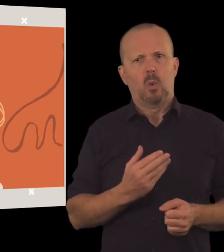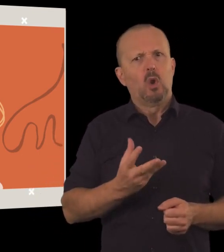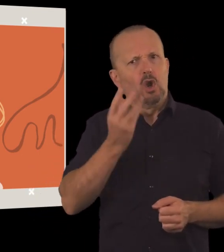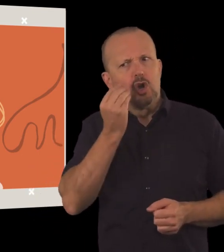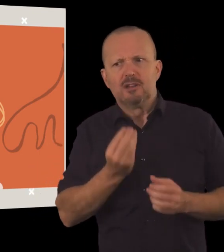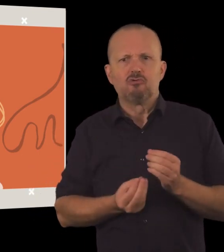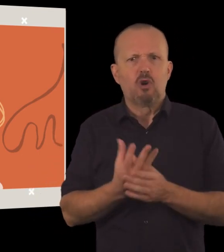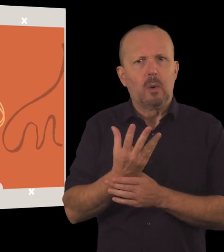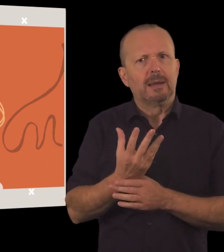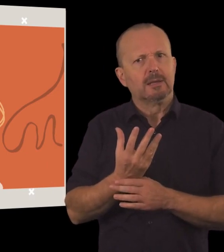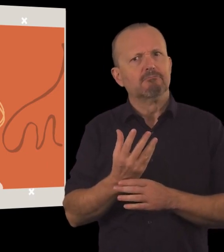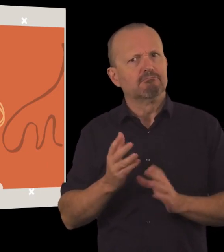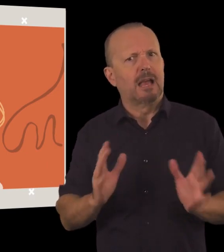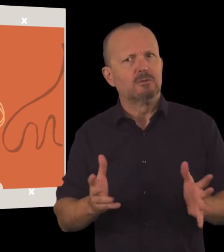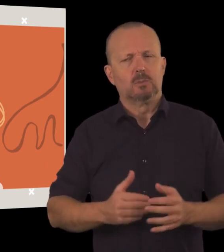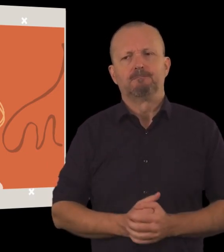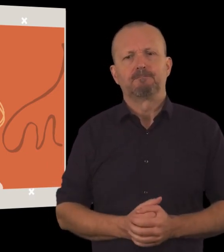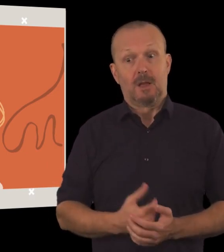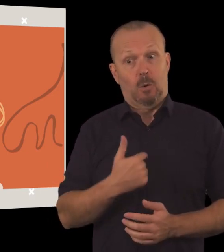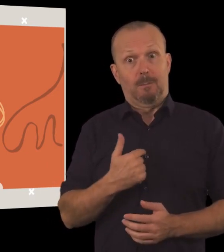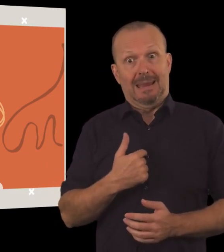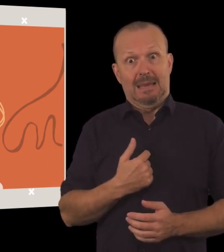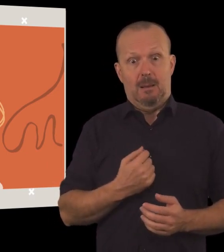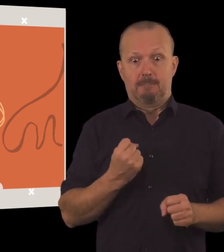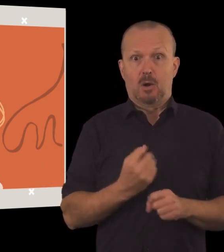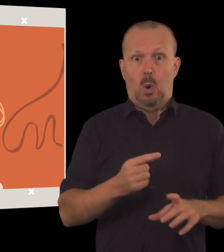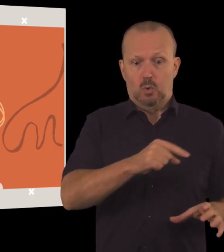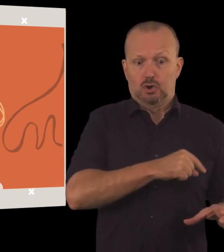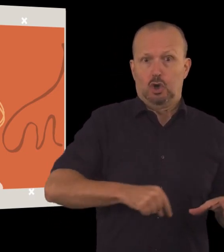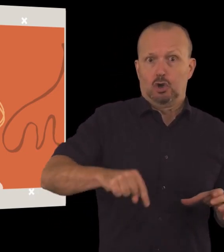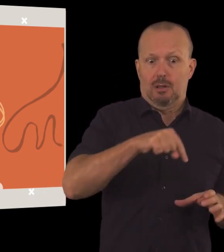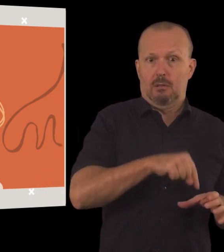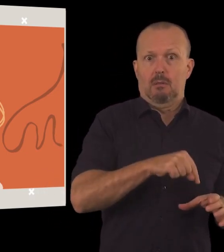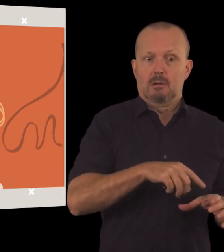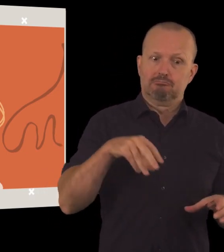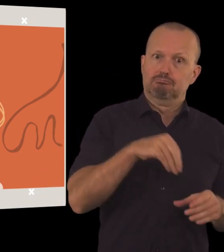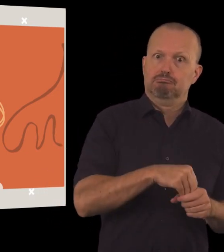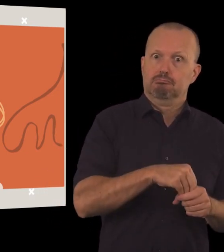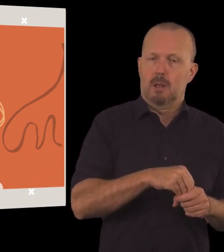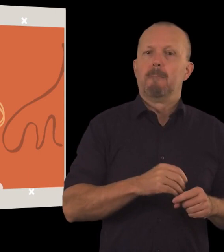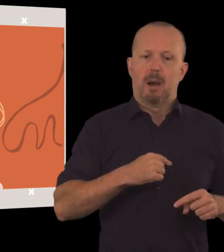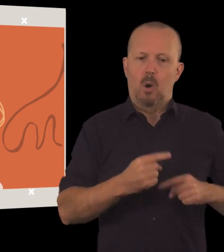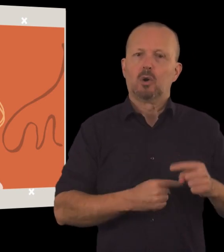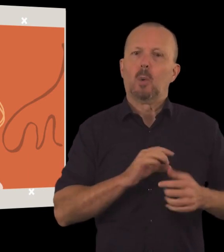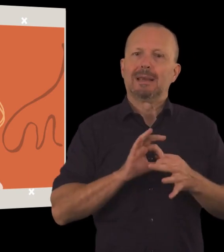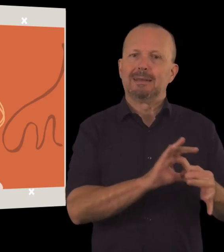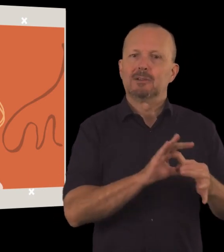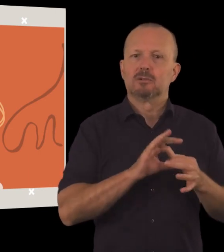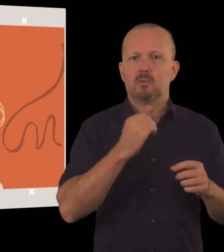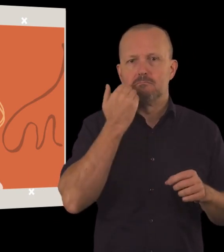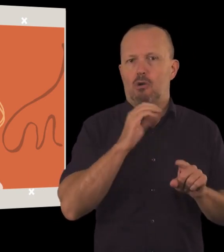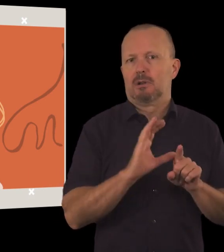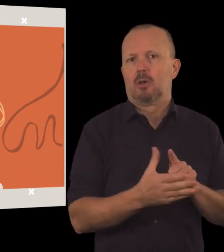or set healthy boundaries, which is why it's always good to remind ourselves if we are giving too much away and to keep some of